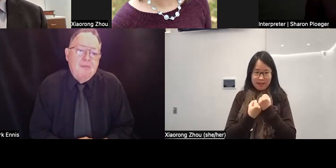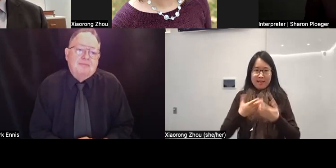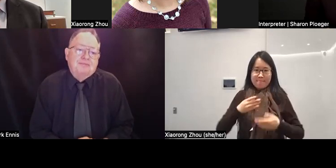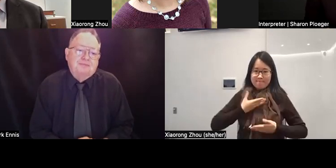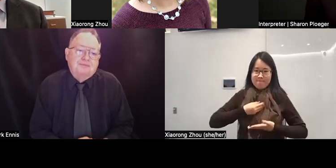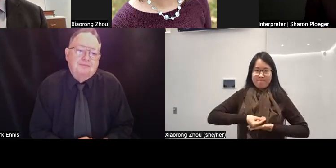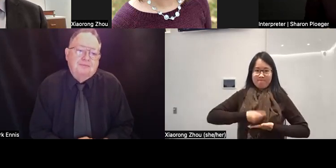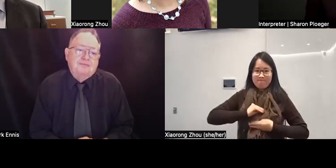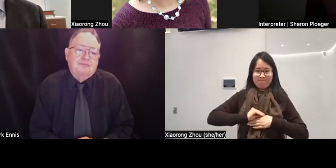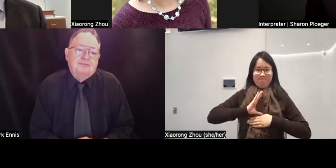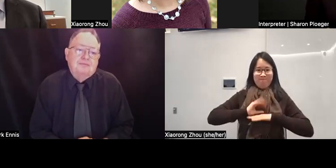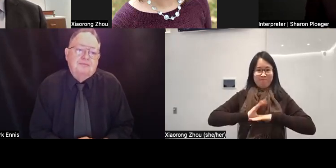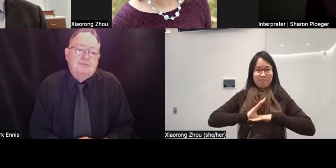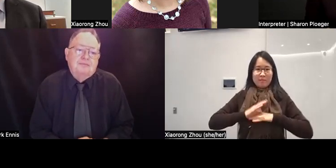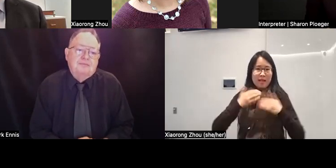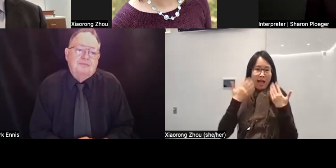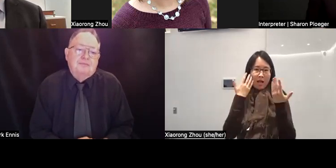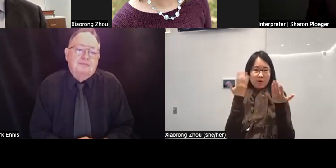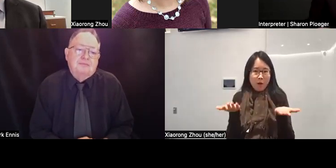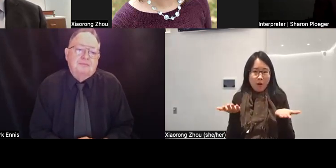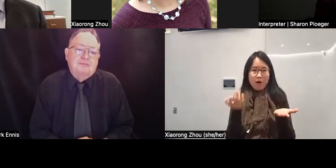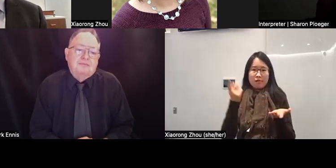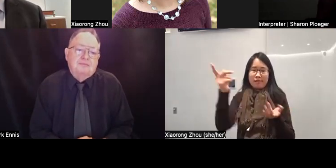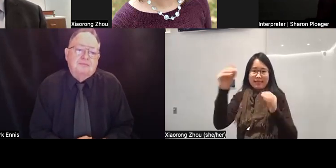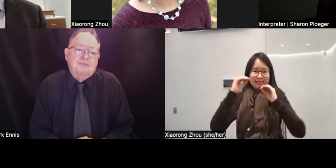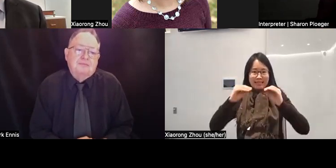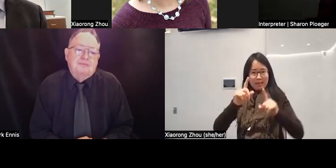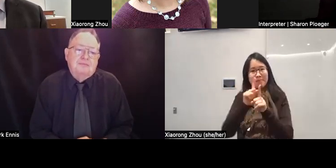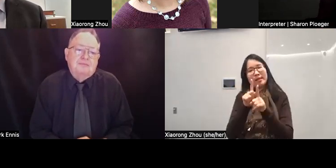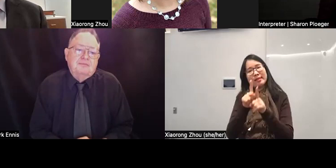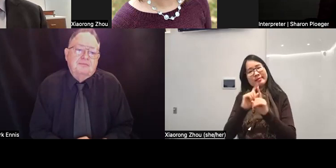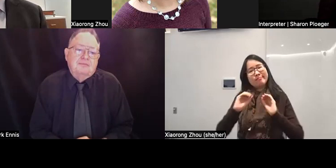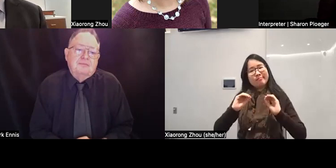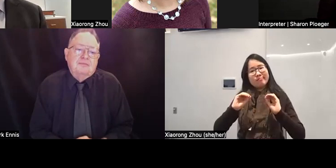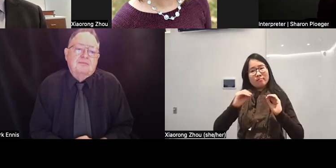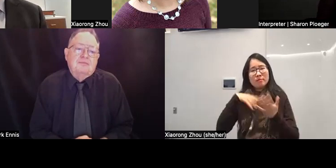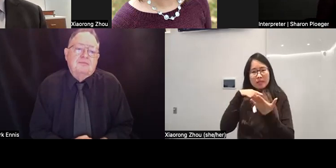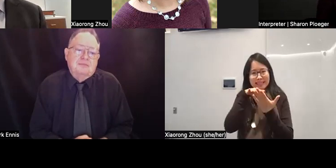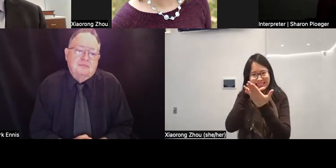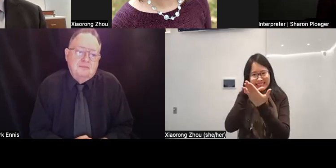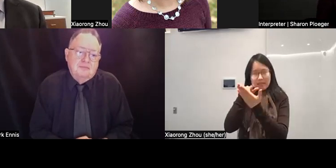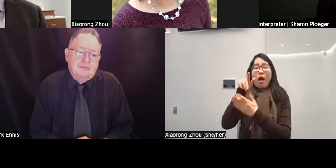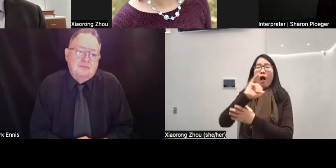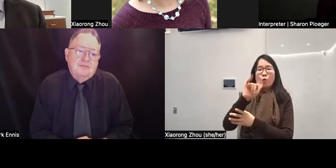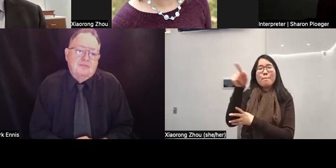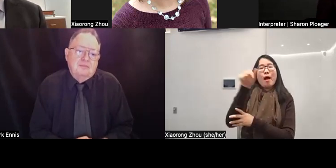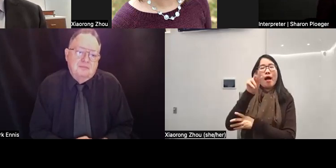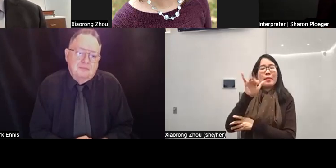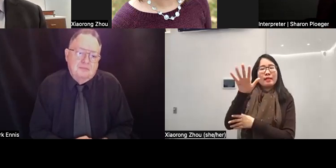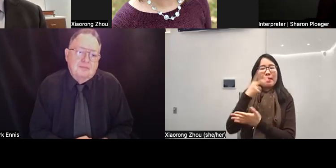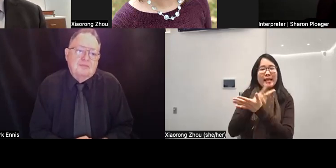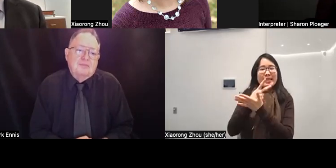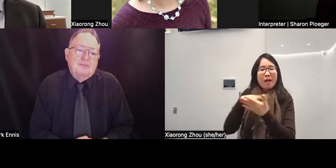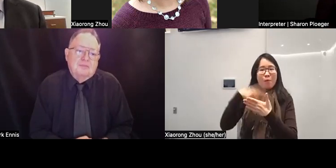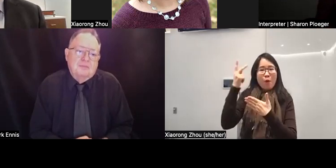become a self-advocate and to raise my own self-esteem. There were things that I didn't know, and they were mentoring me